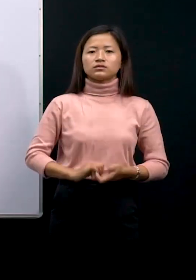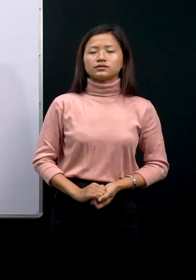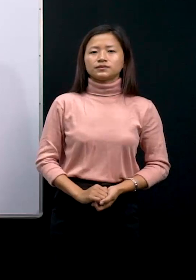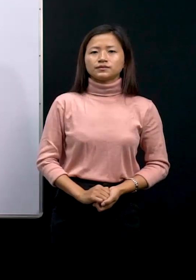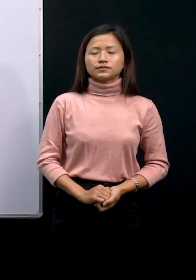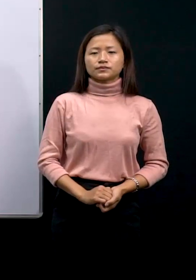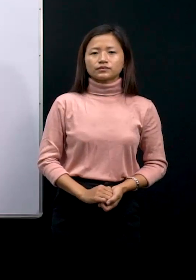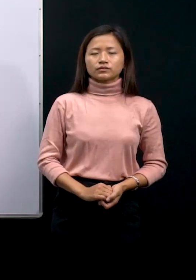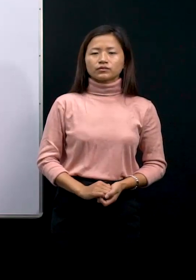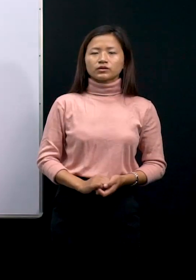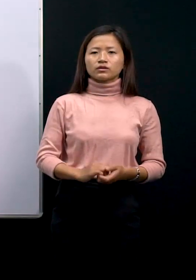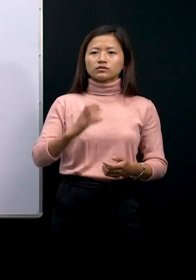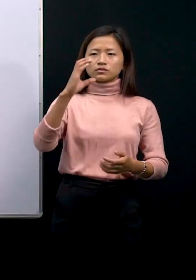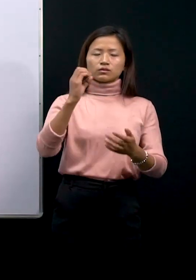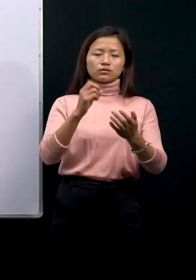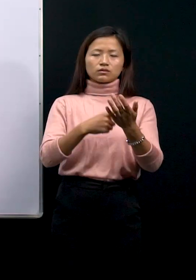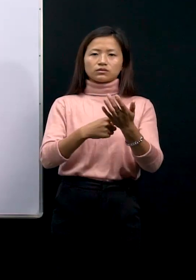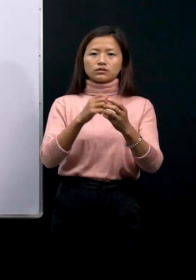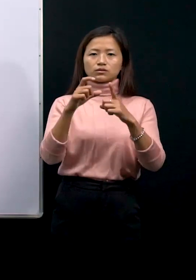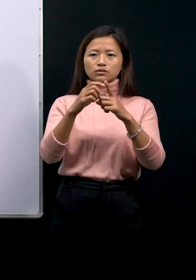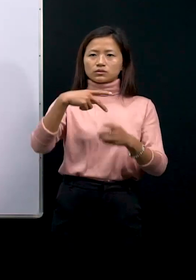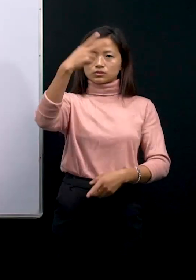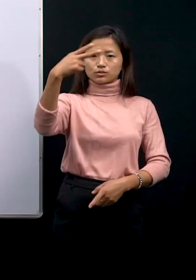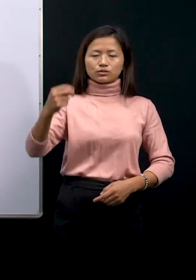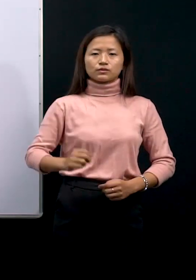There is a quadrilateral is drawn.